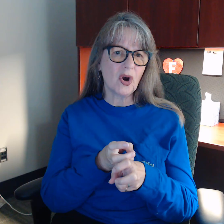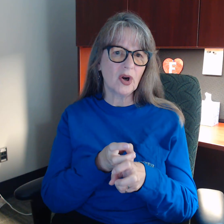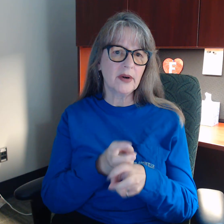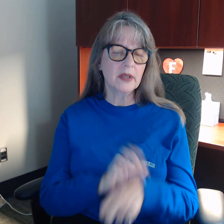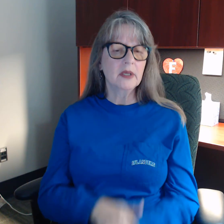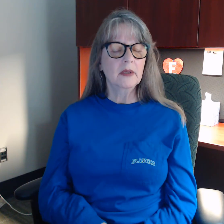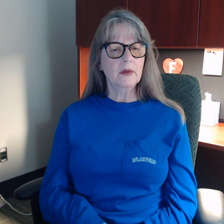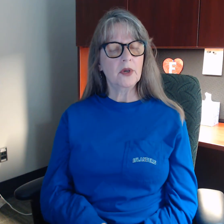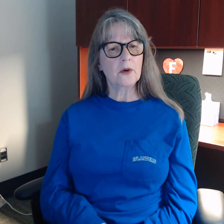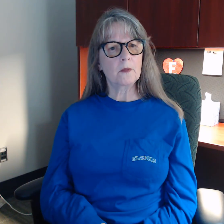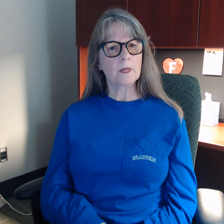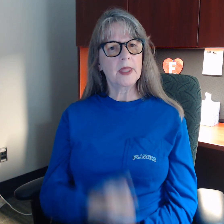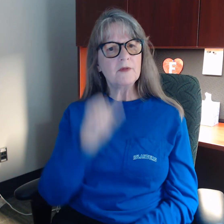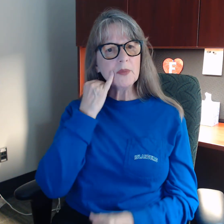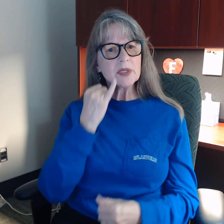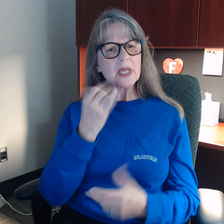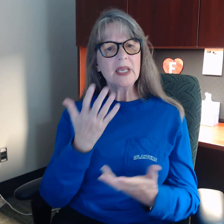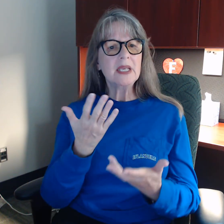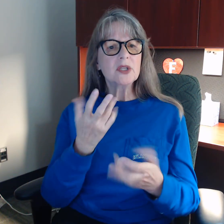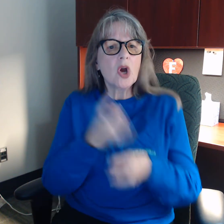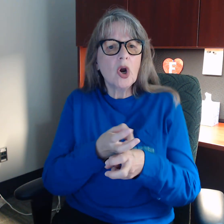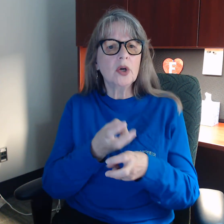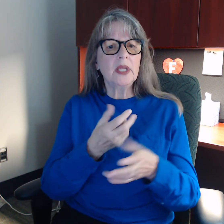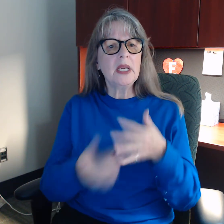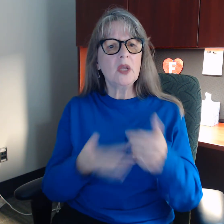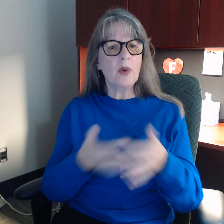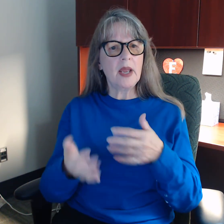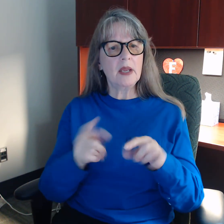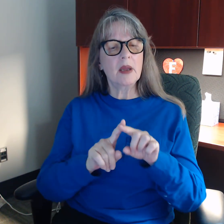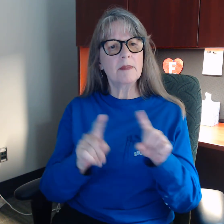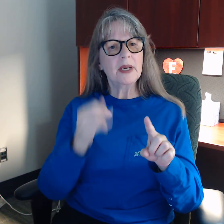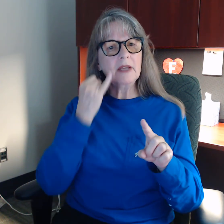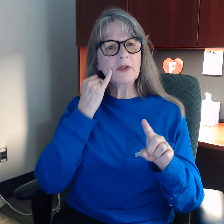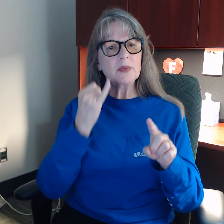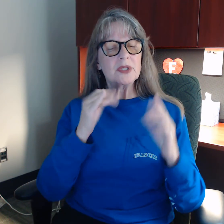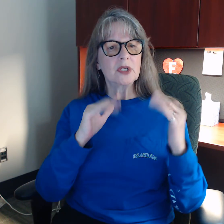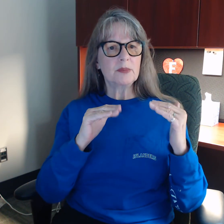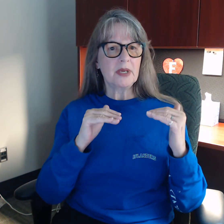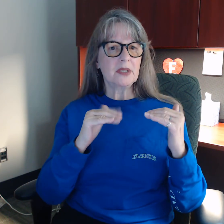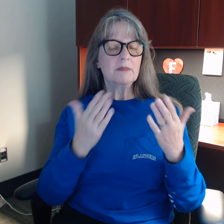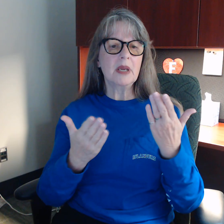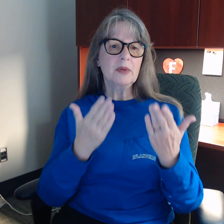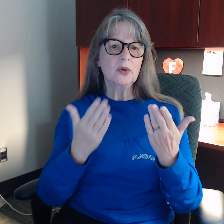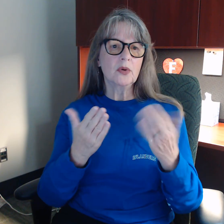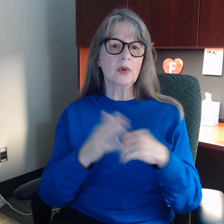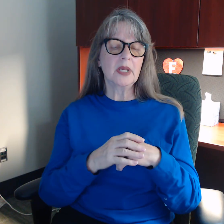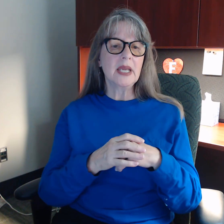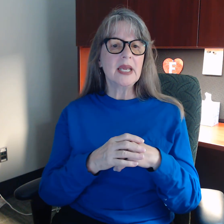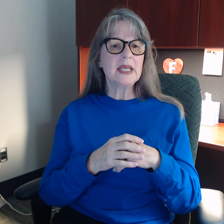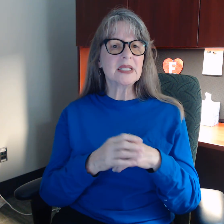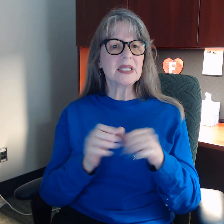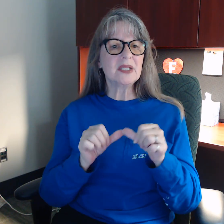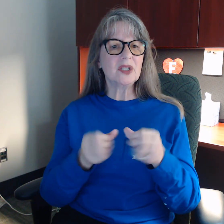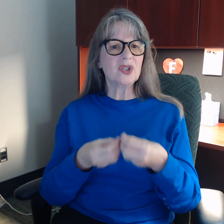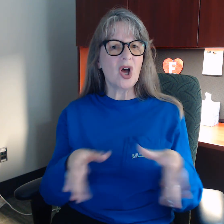hard. If it was, and it's hard anyway, but if it was expected, maybe you're going, it's still a